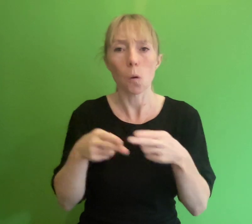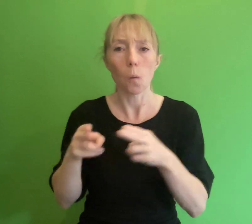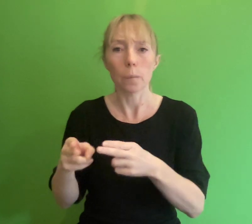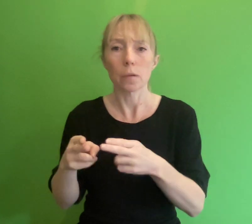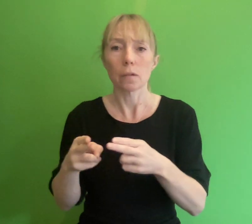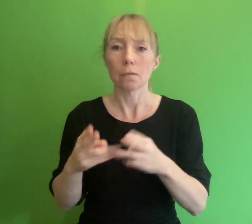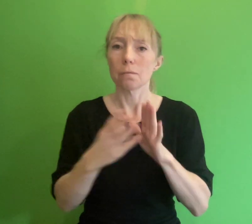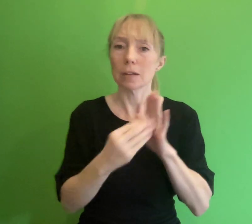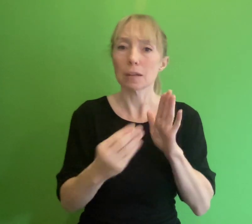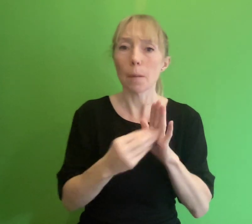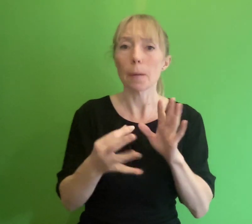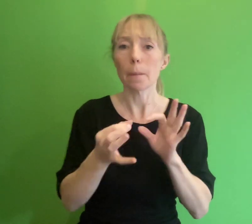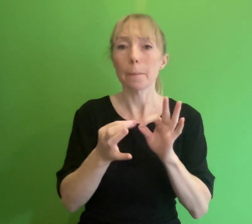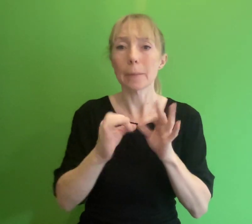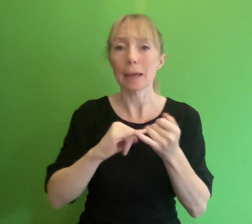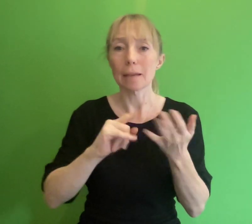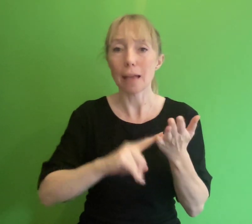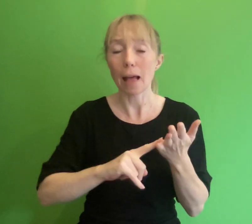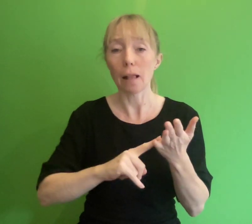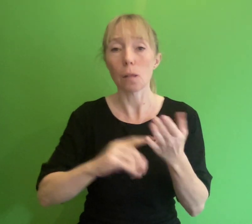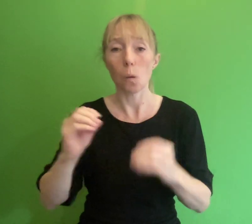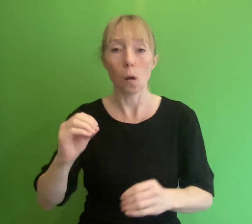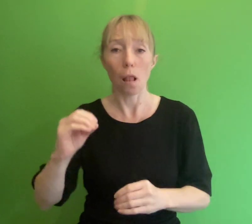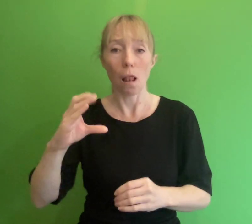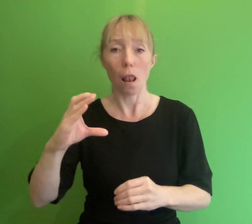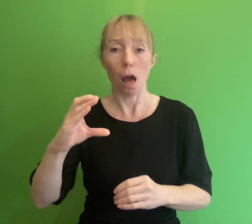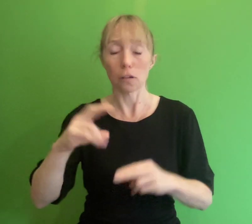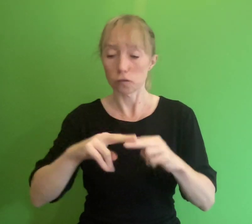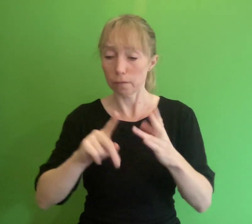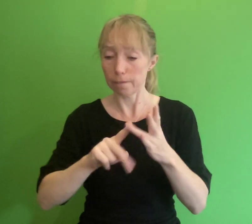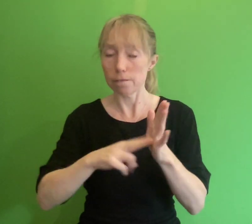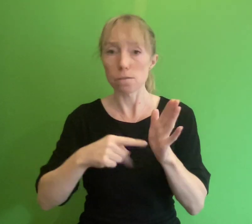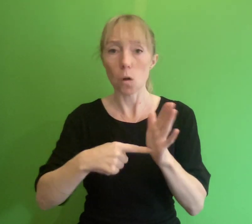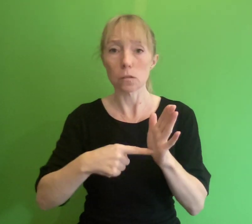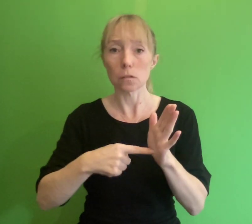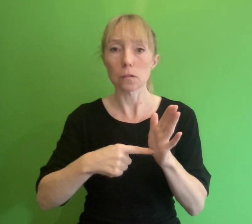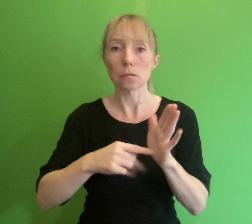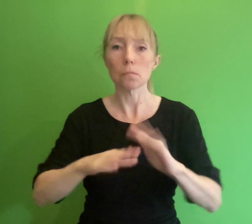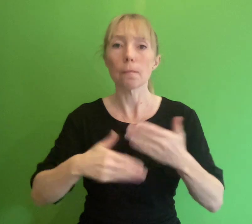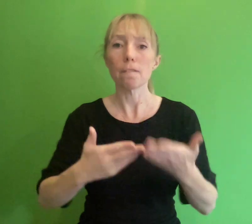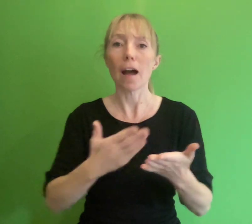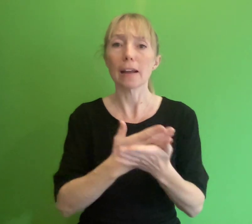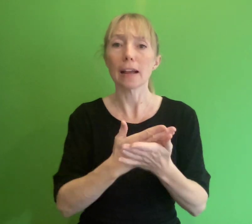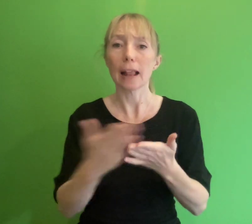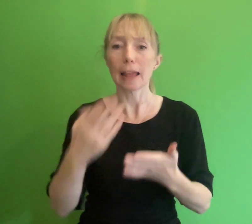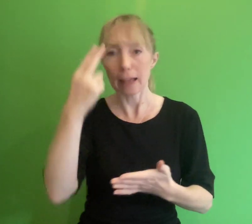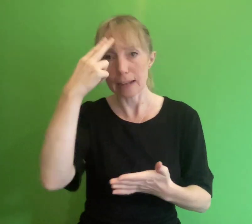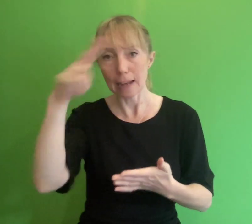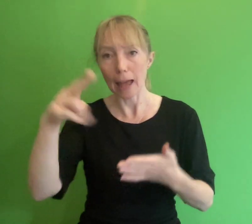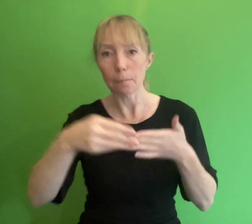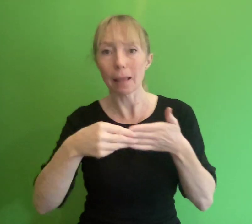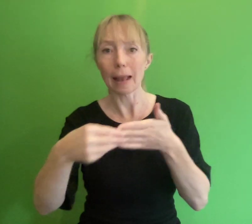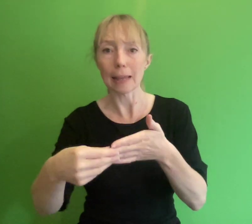BSL, large font. Provide a clear, named lead for access and their contact information.